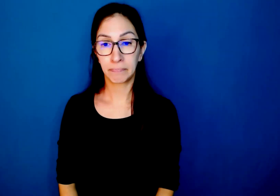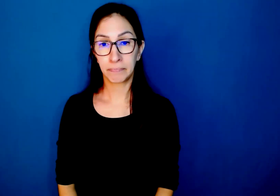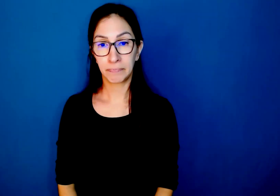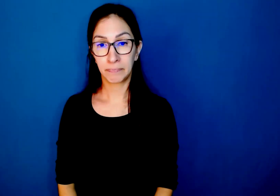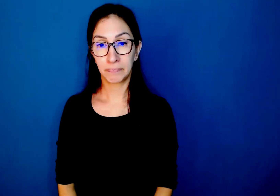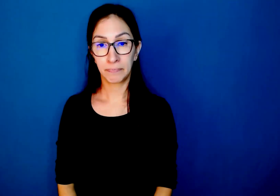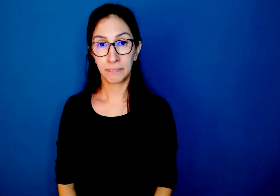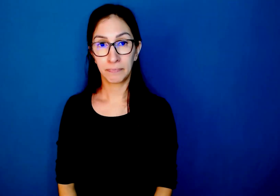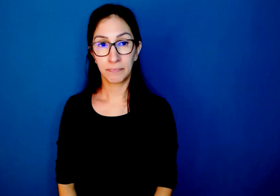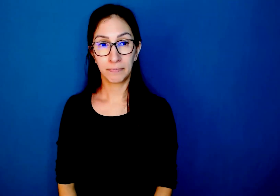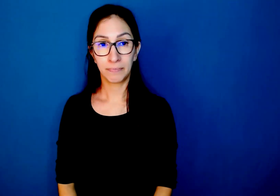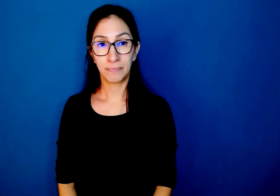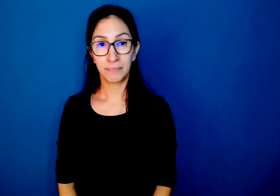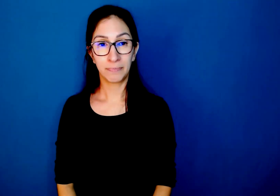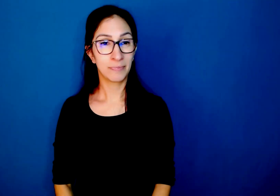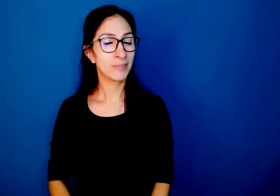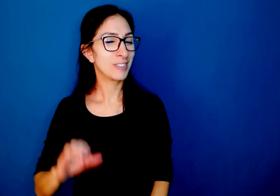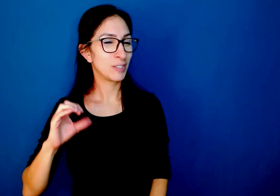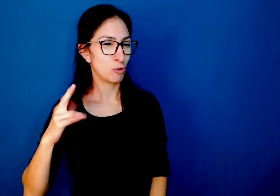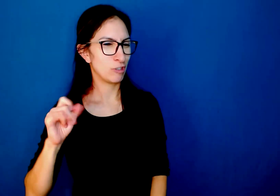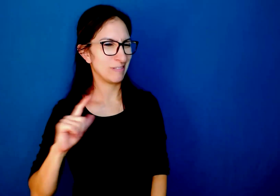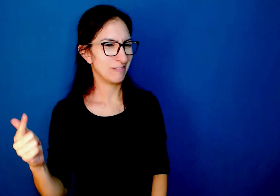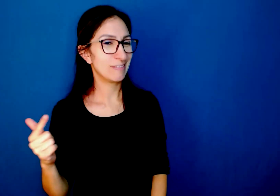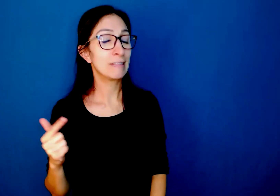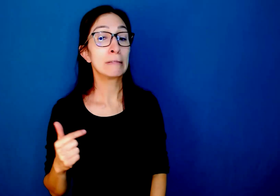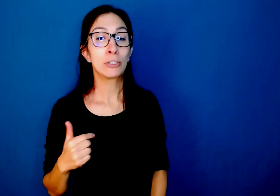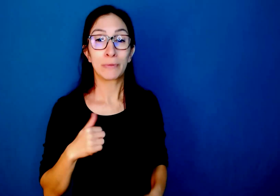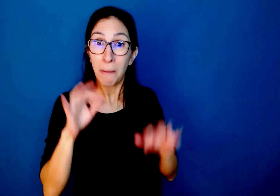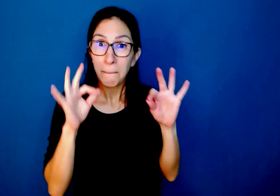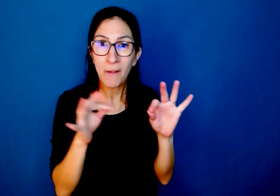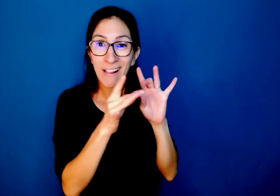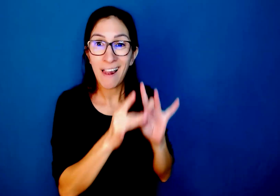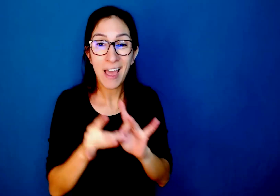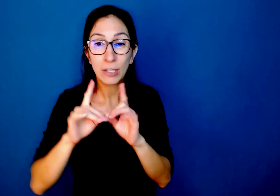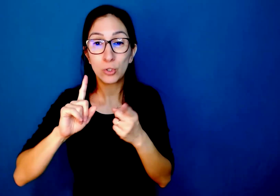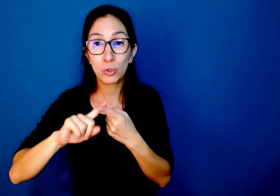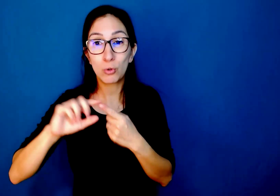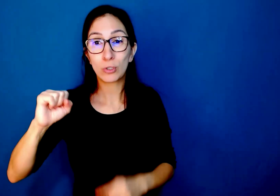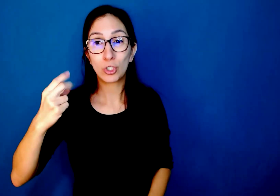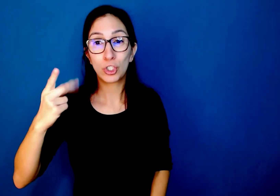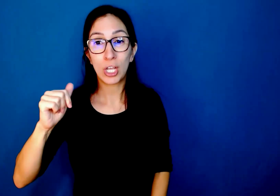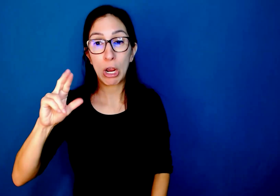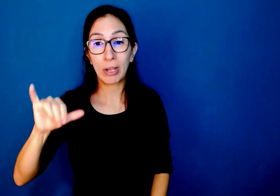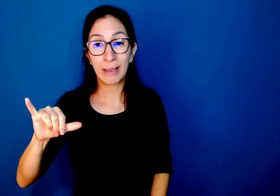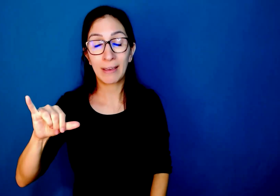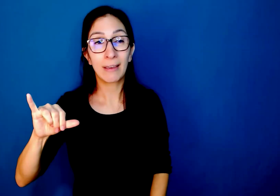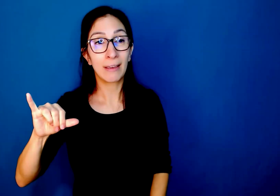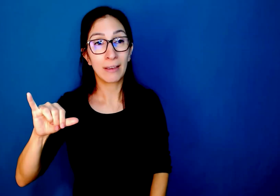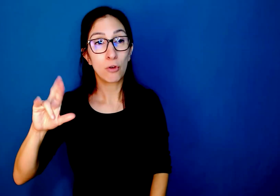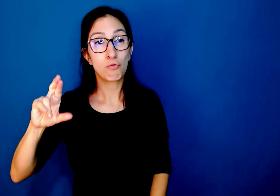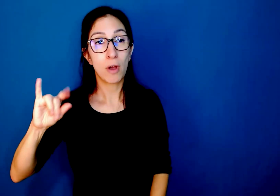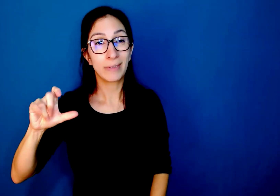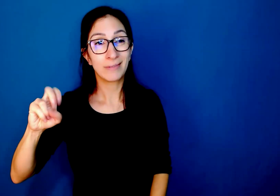And this is actually a perfect segue, I think, into Sherry Robinson's question. So Sherry asks,